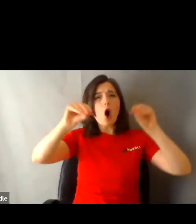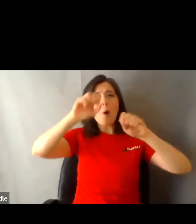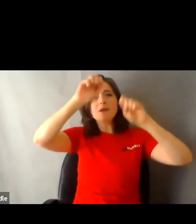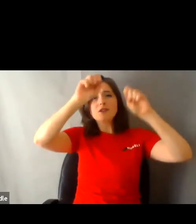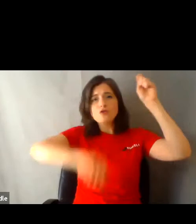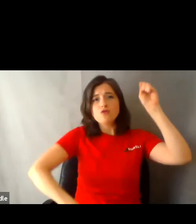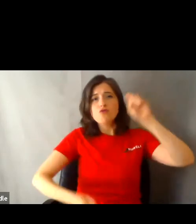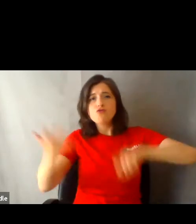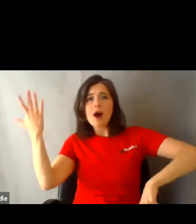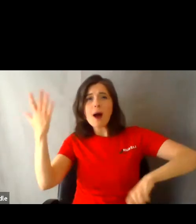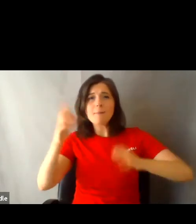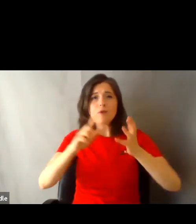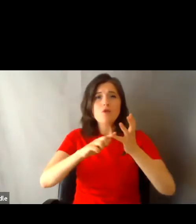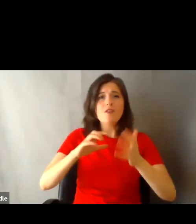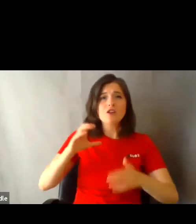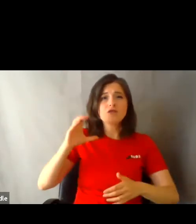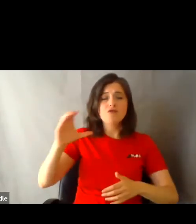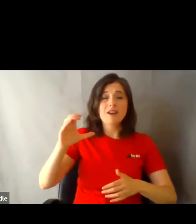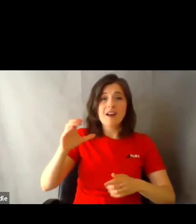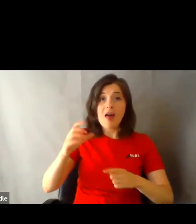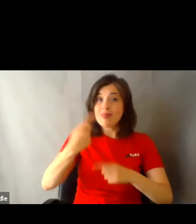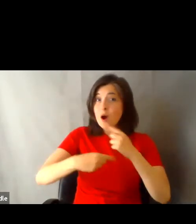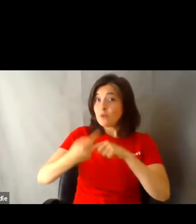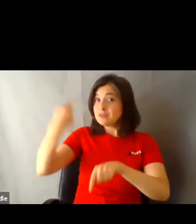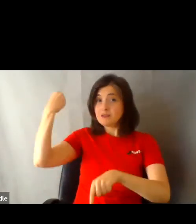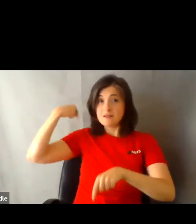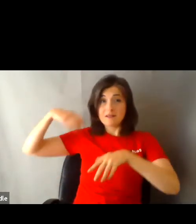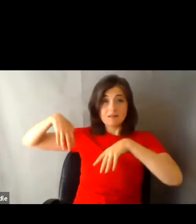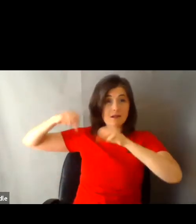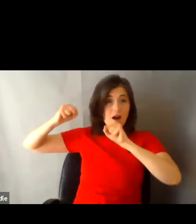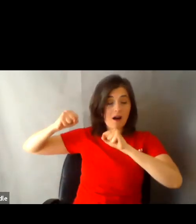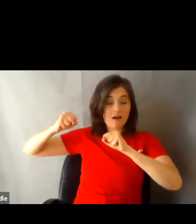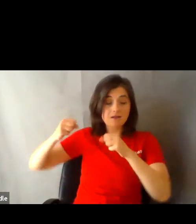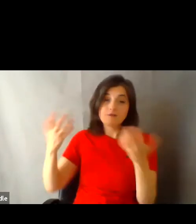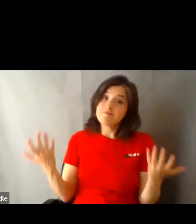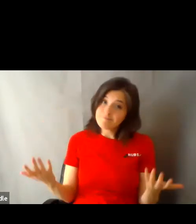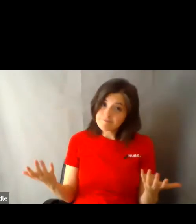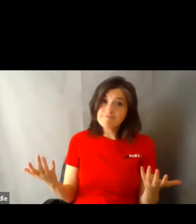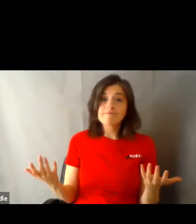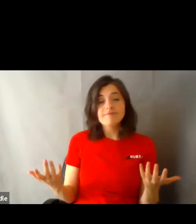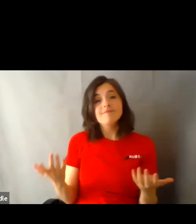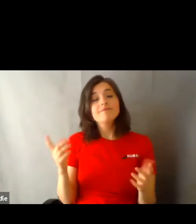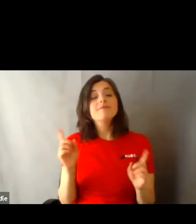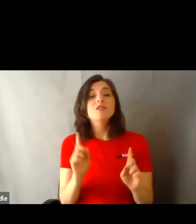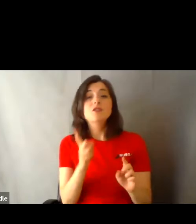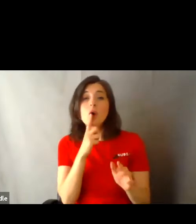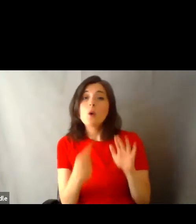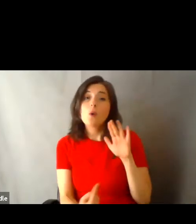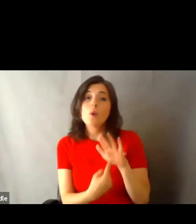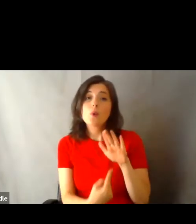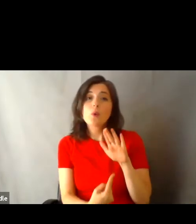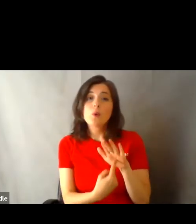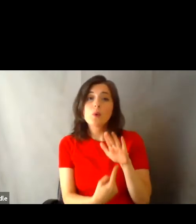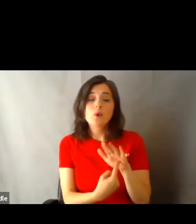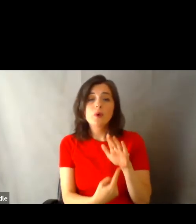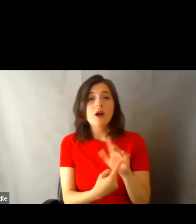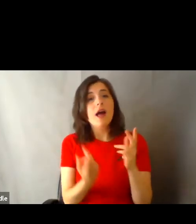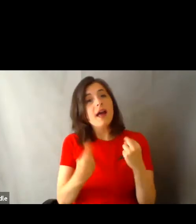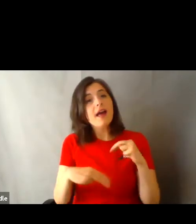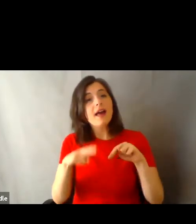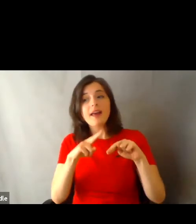credit. And this was right at the beginning. So I think it's really important that, if we